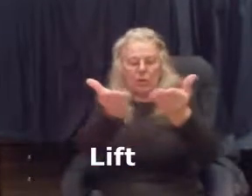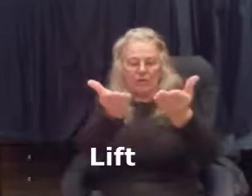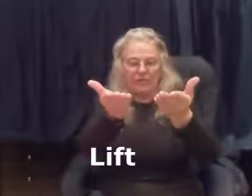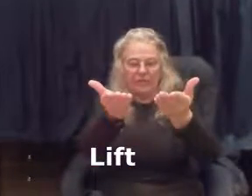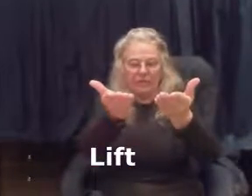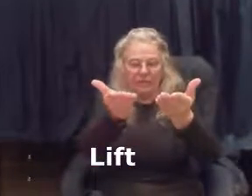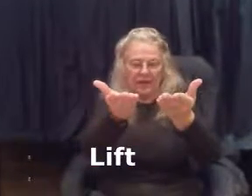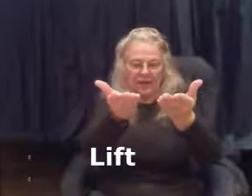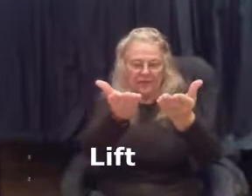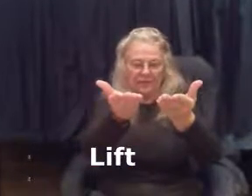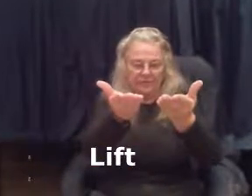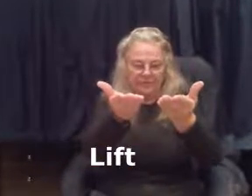have done for lift.